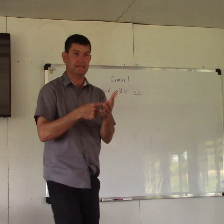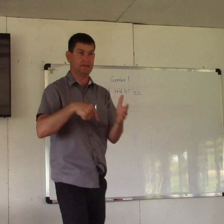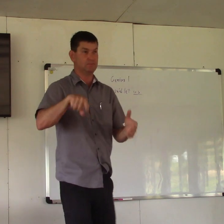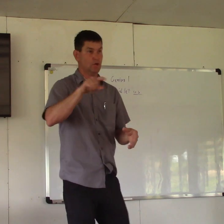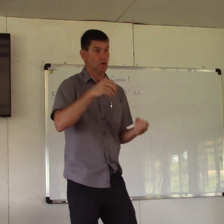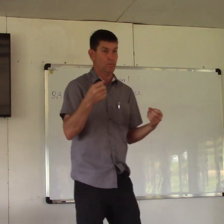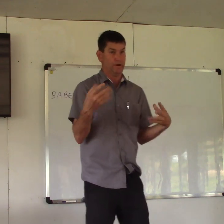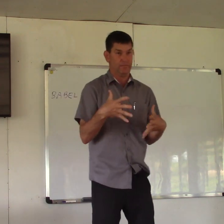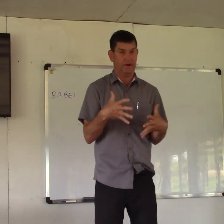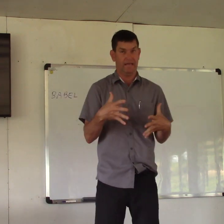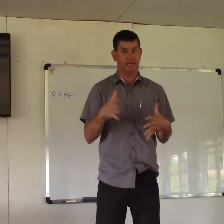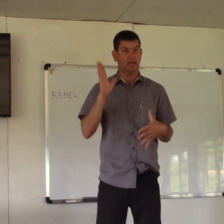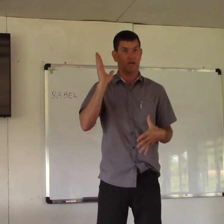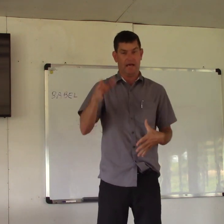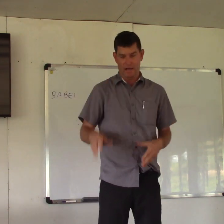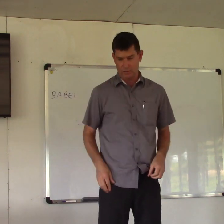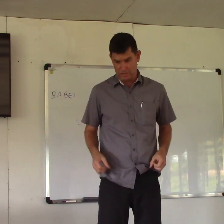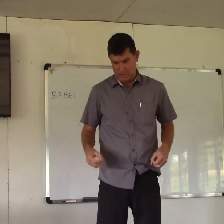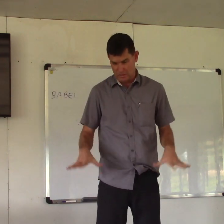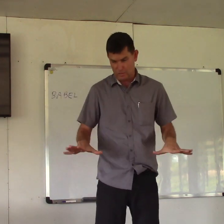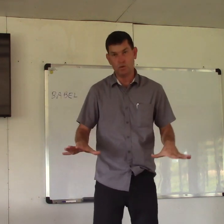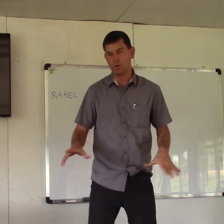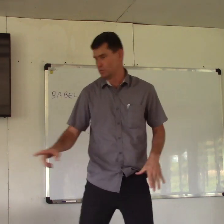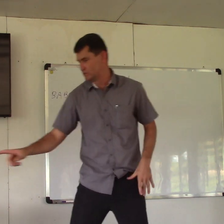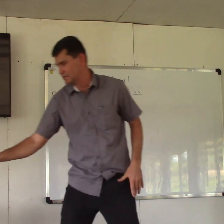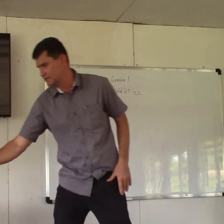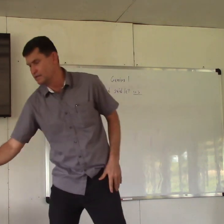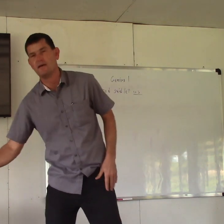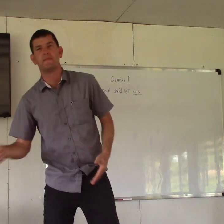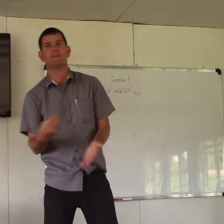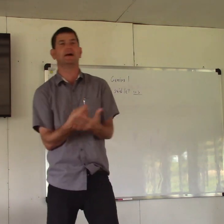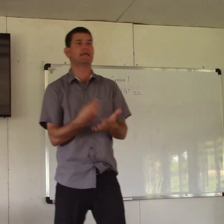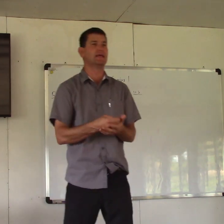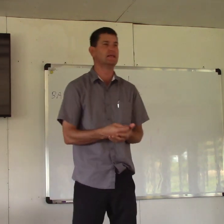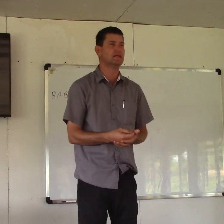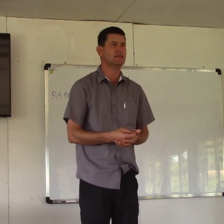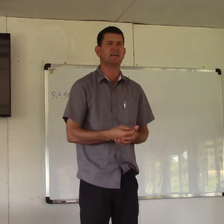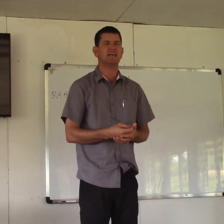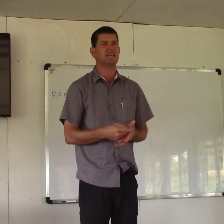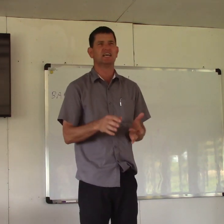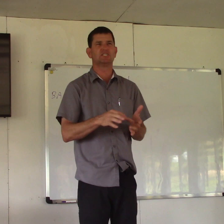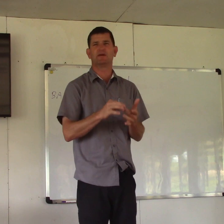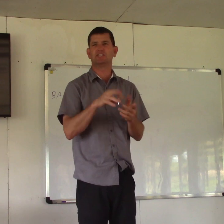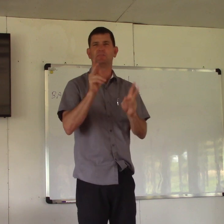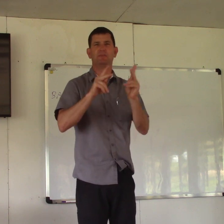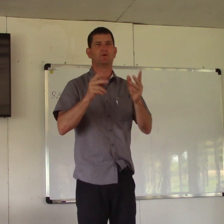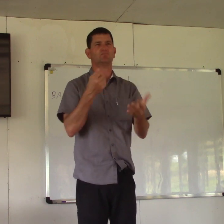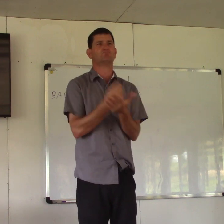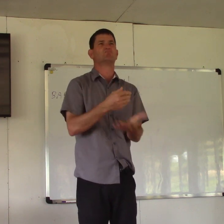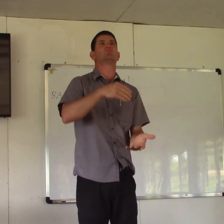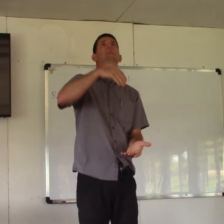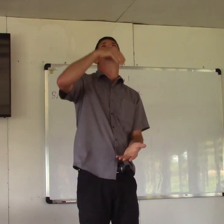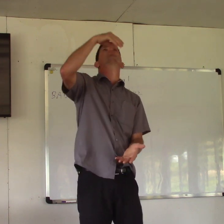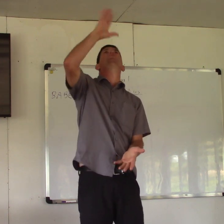Sometimes we are afraid I will lose money, especially people rich.